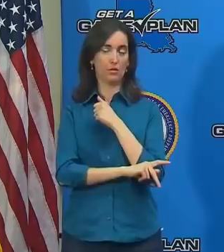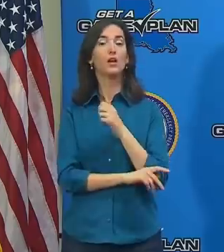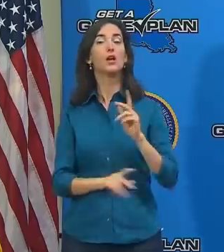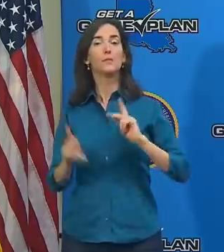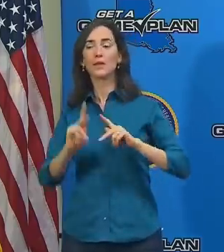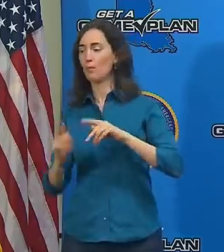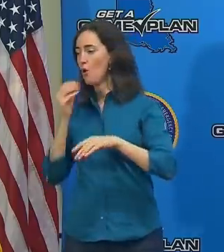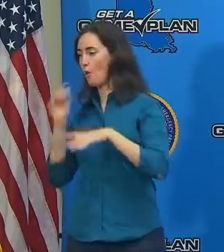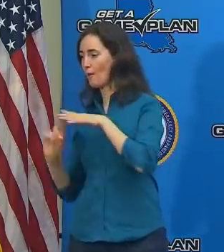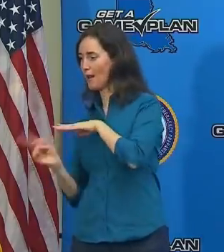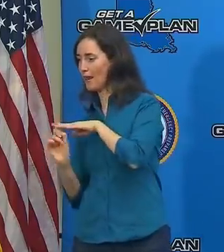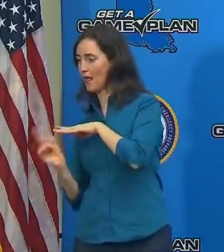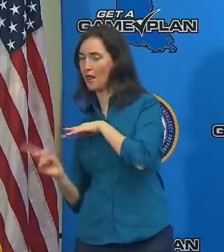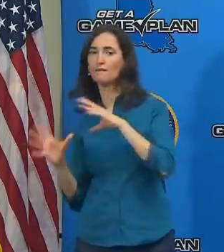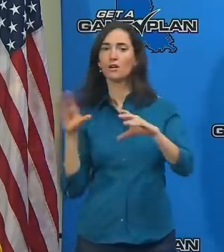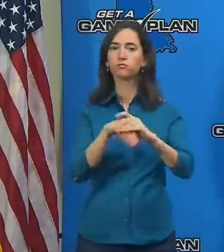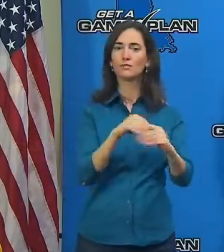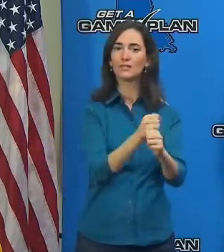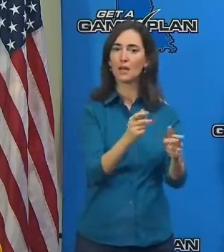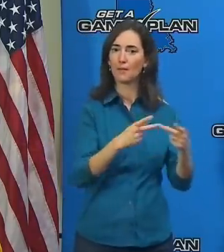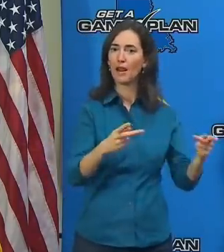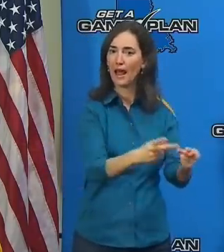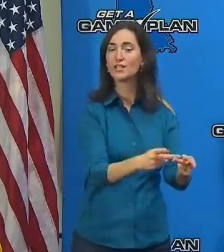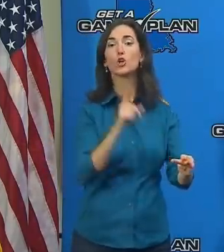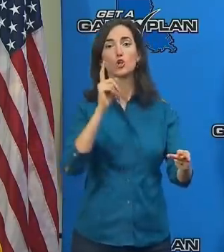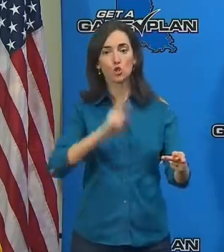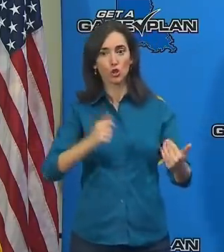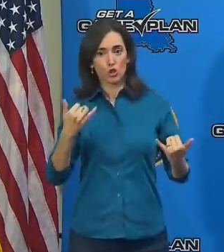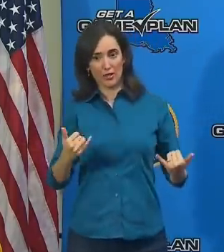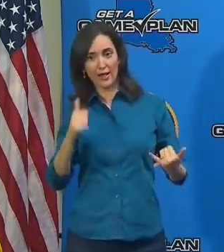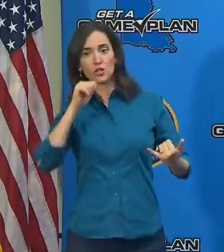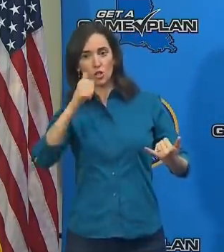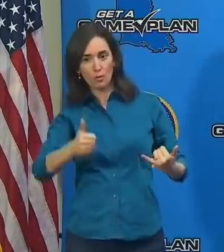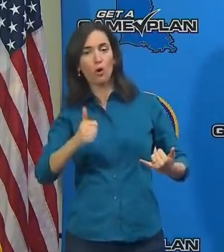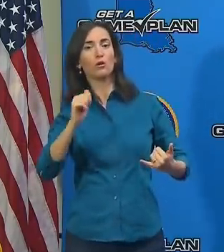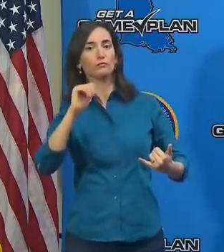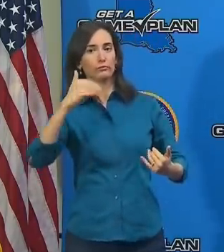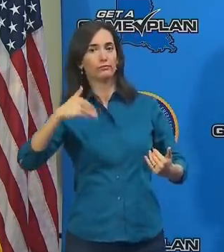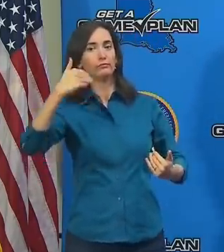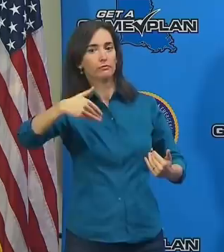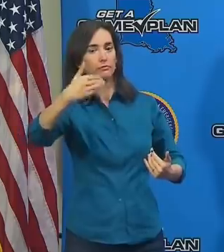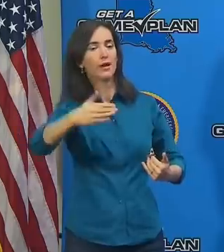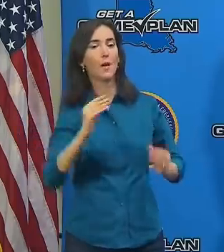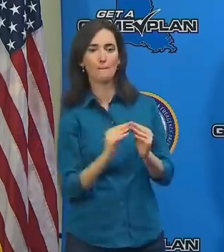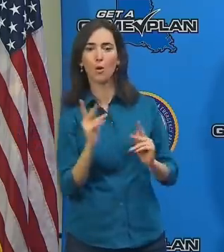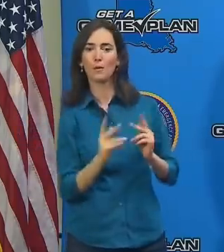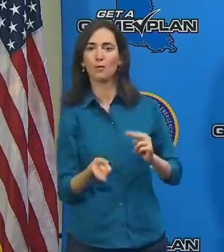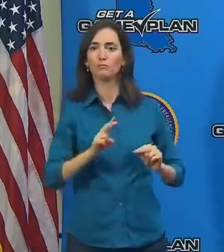to increase throughout the day and potentially in the days to come as people